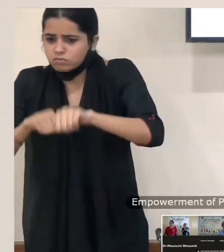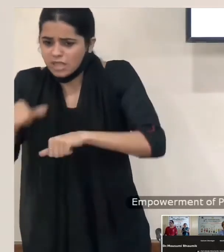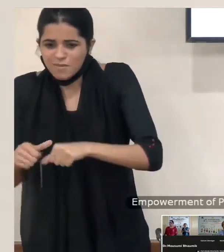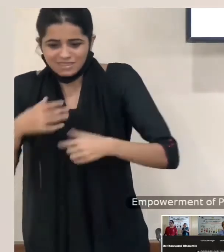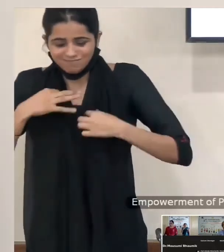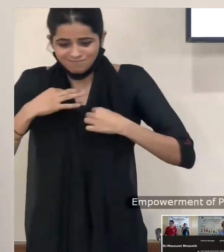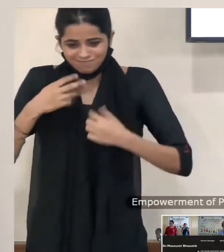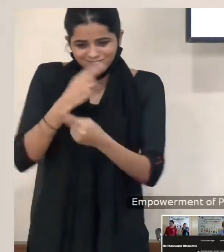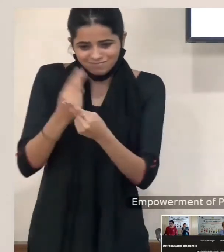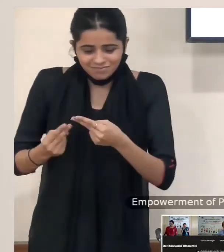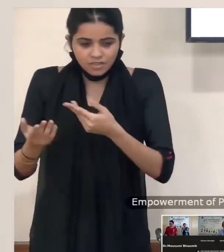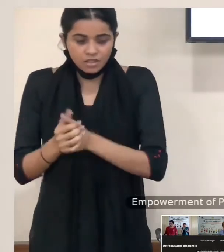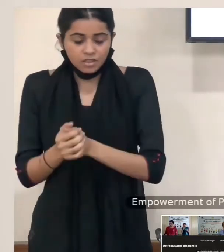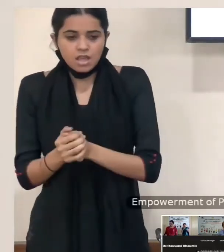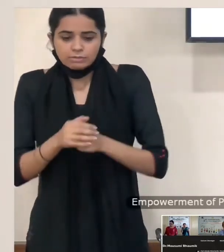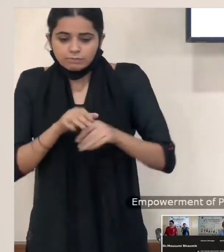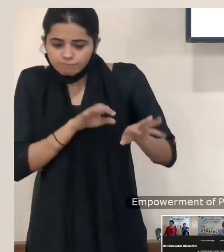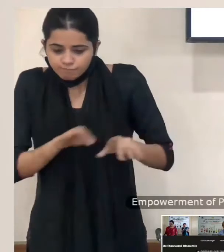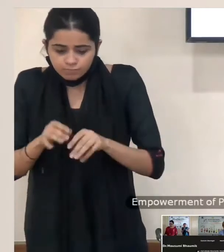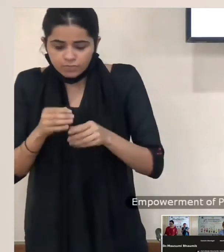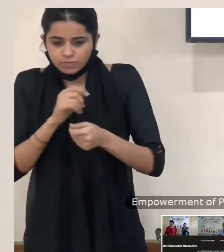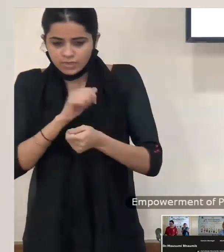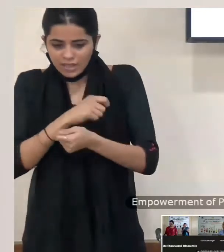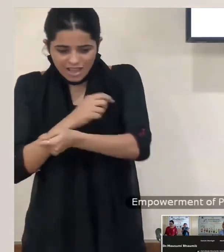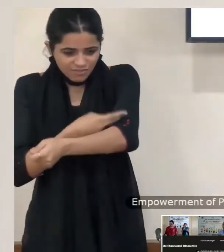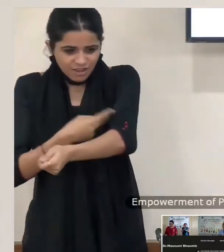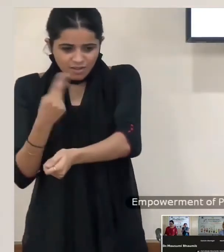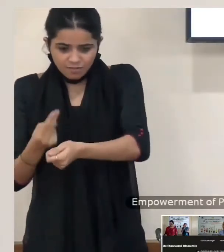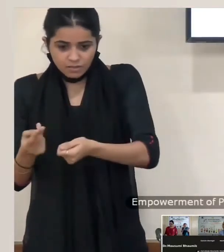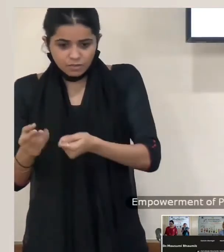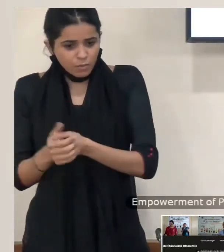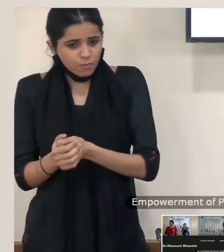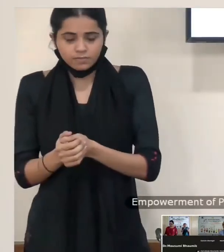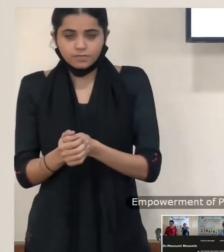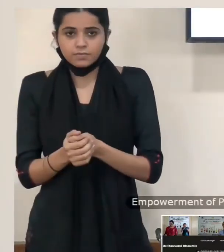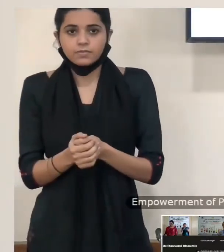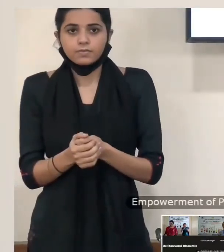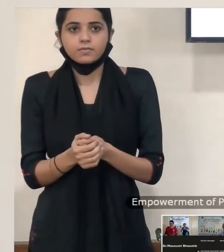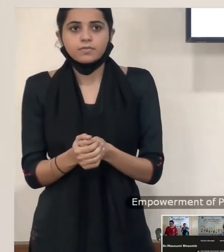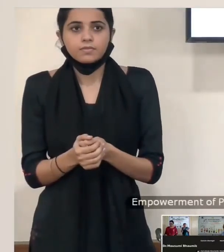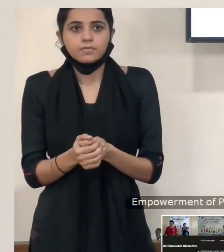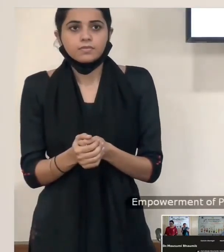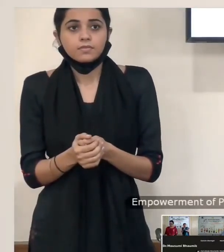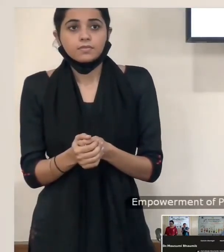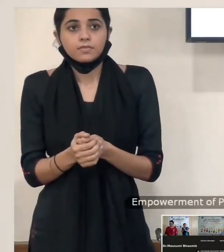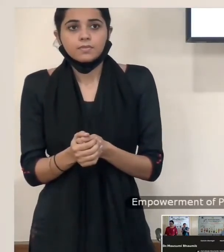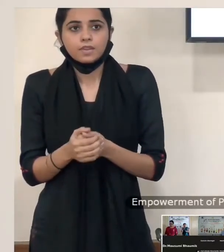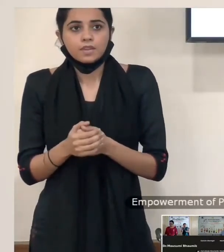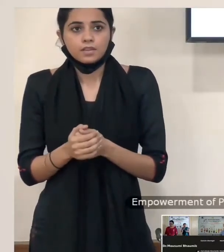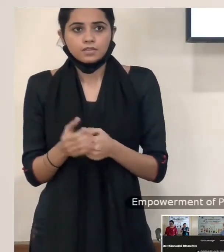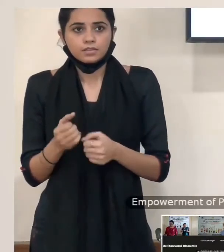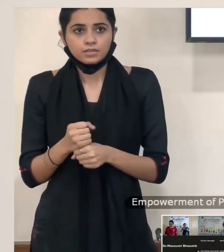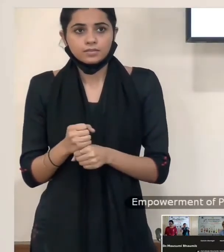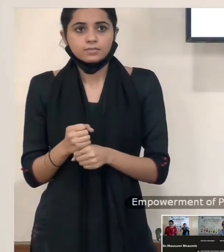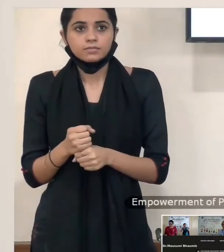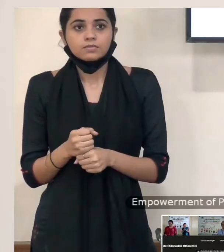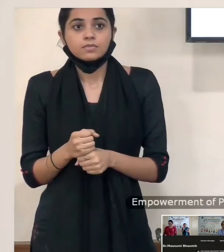textiles, handlooms, craft industry, and the peoples of the Northeast have successfully preserved for their rich culture